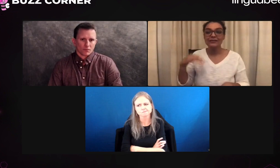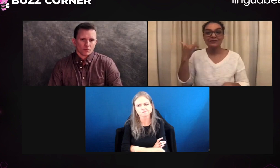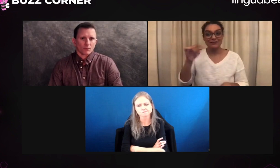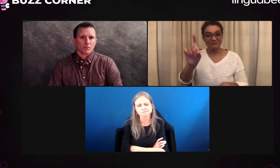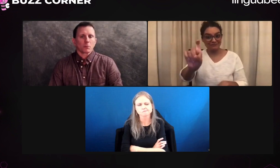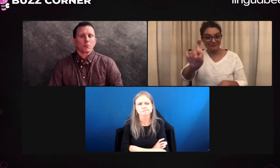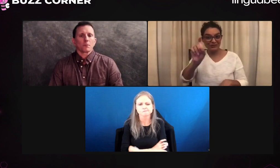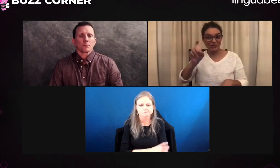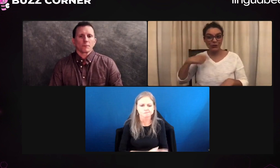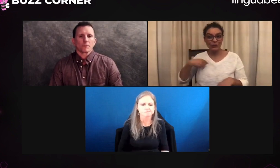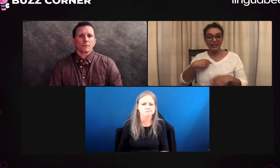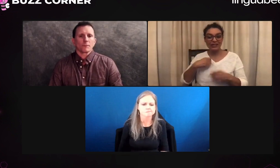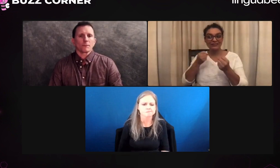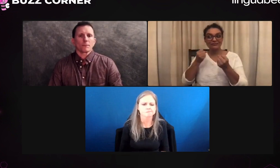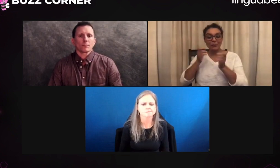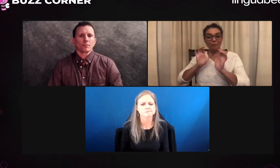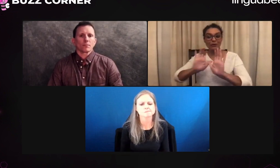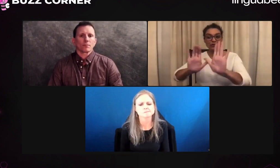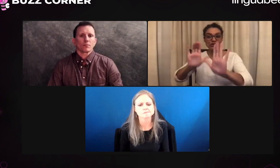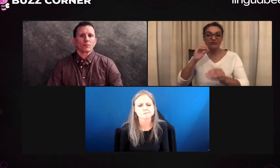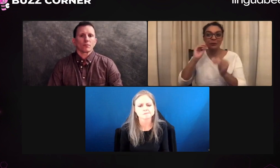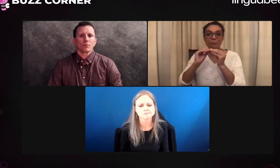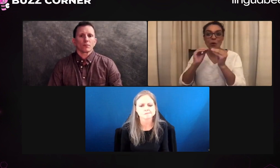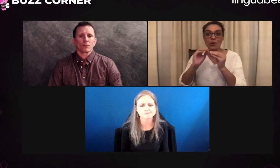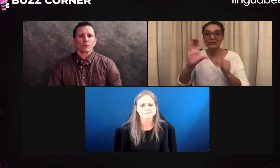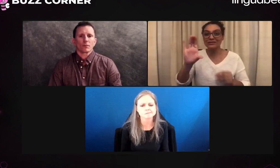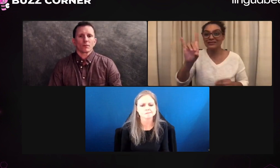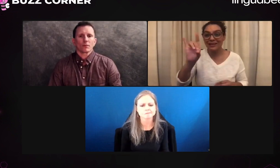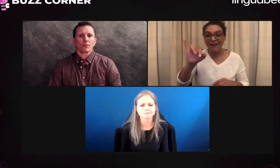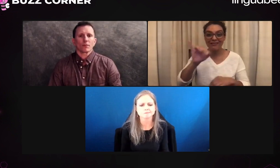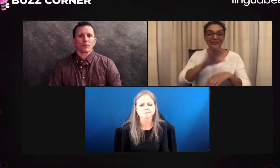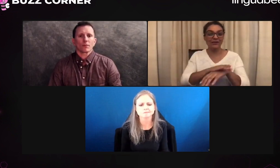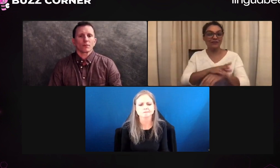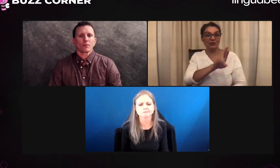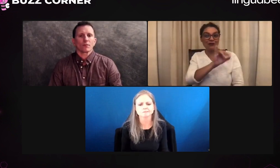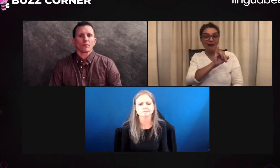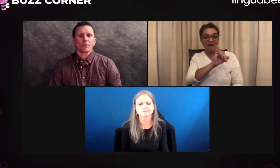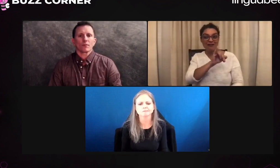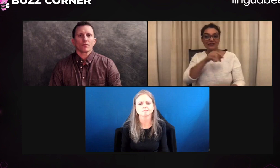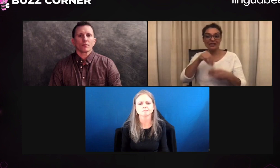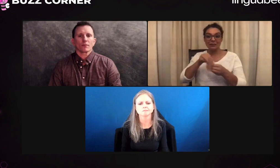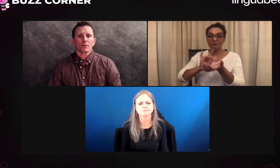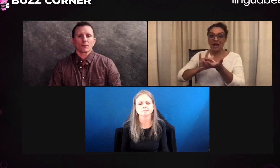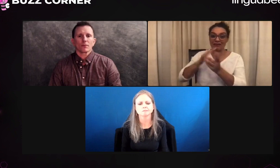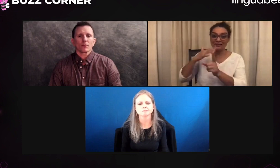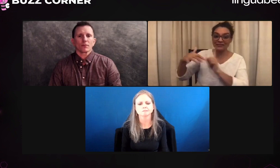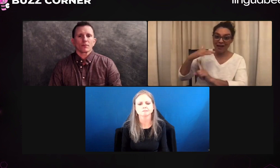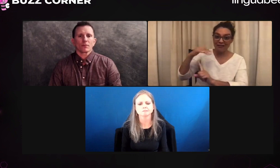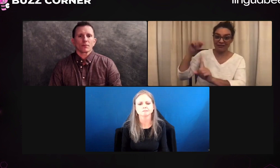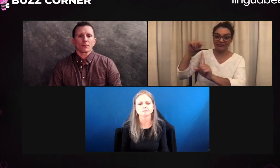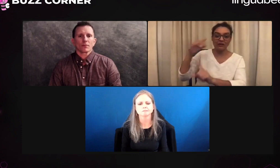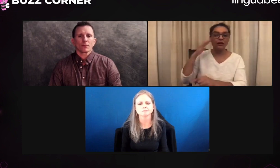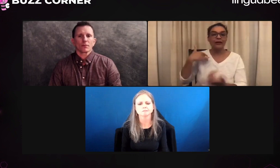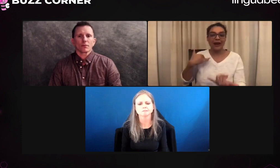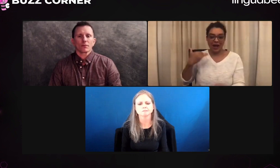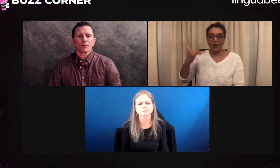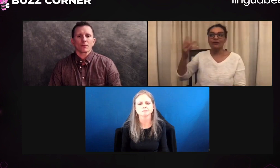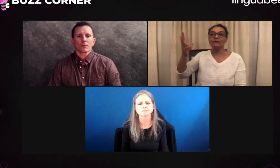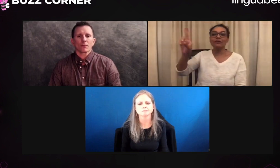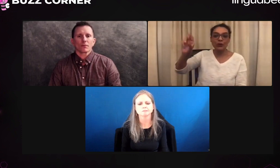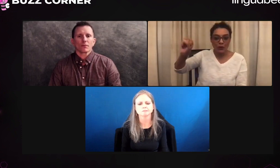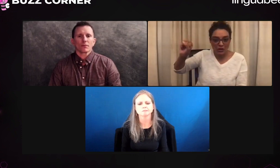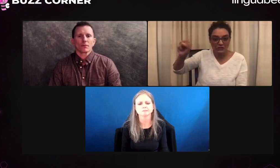about this shift to VRI interpreters. Do we feel like there should be a push for